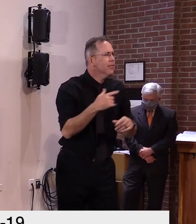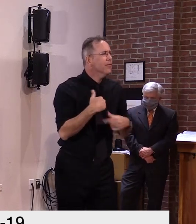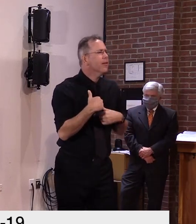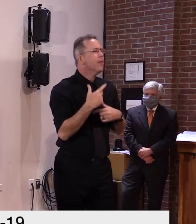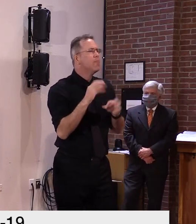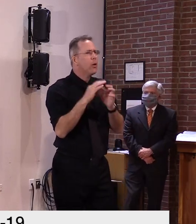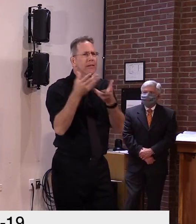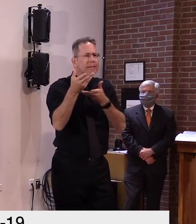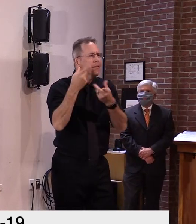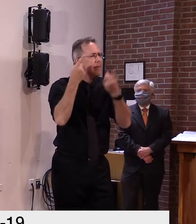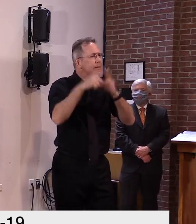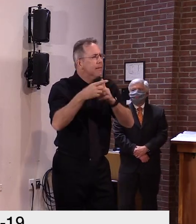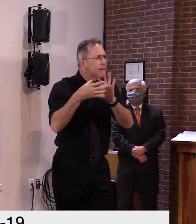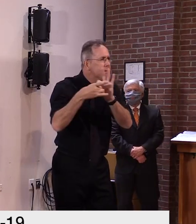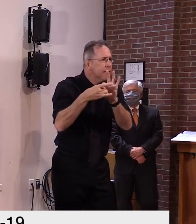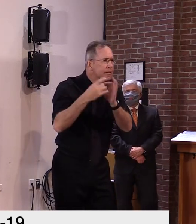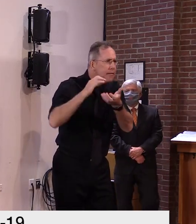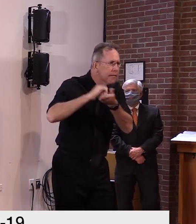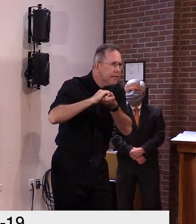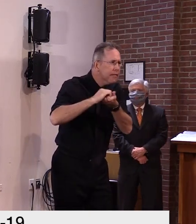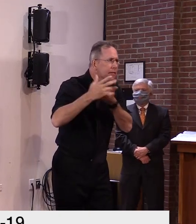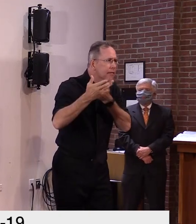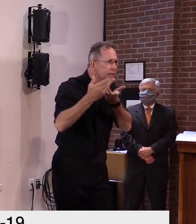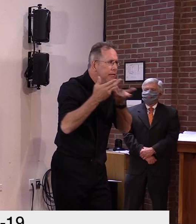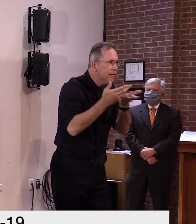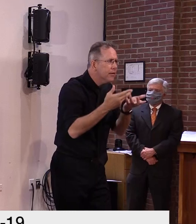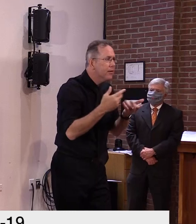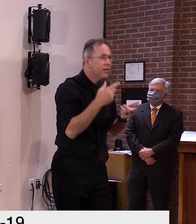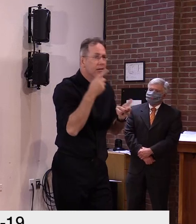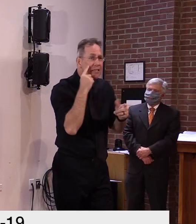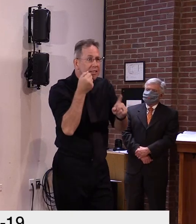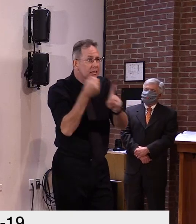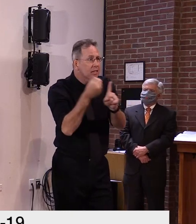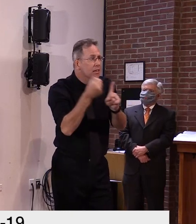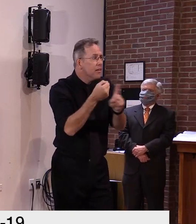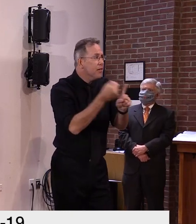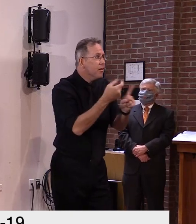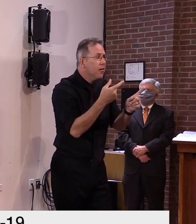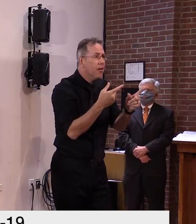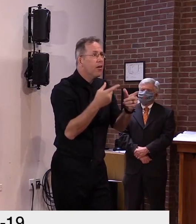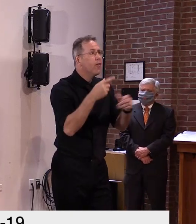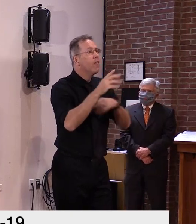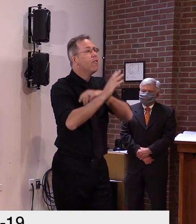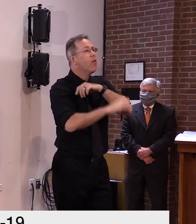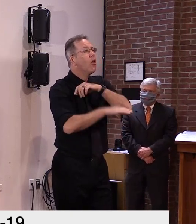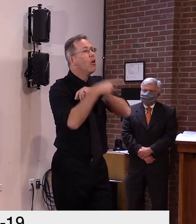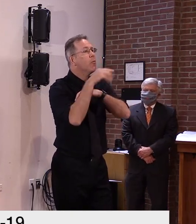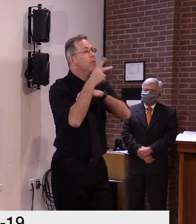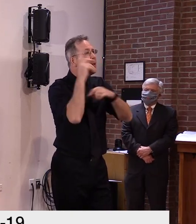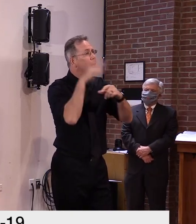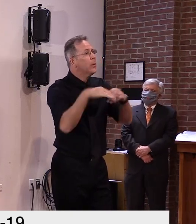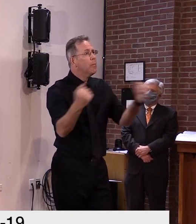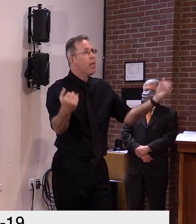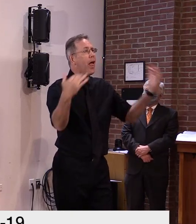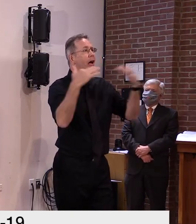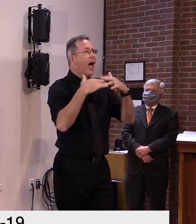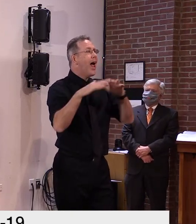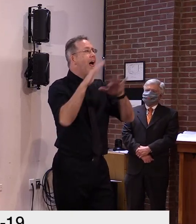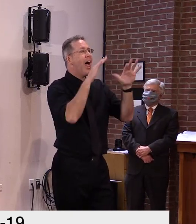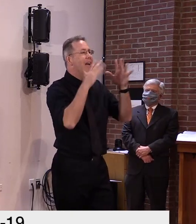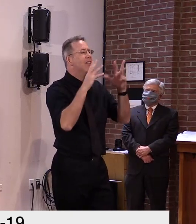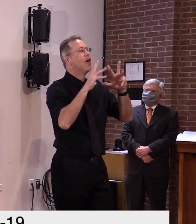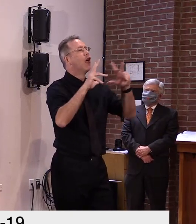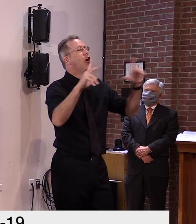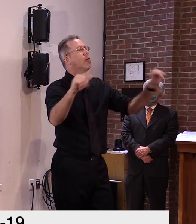peak, that travel does seem to be part of the problem. So possibly we've hit the peak, and